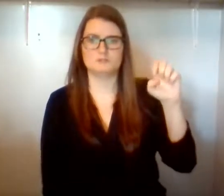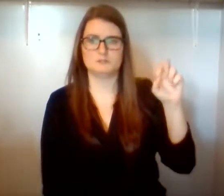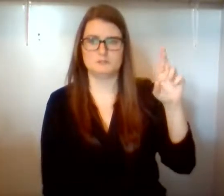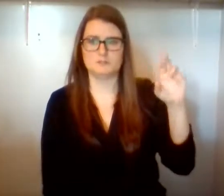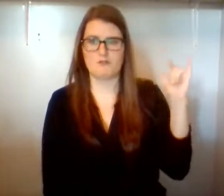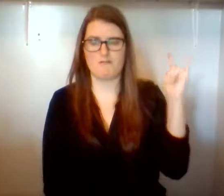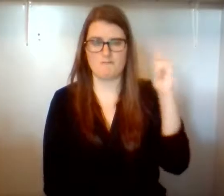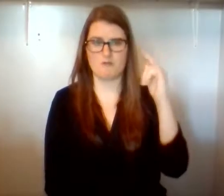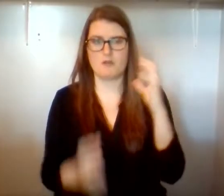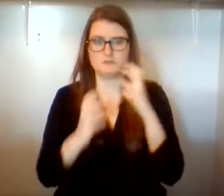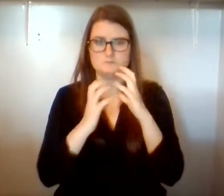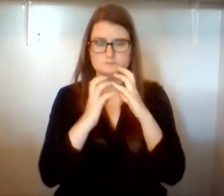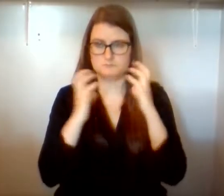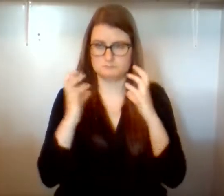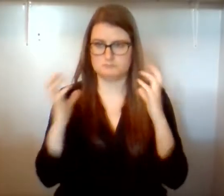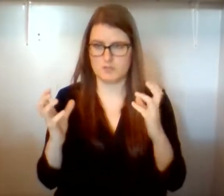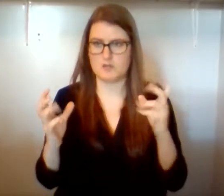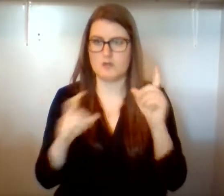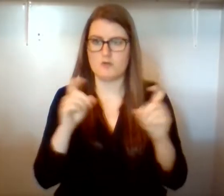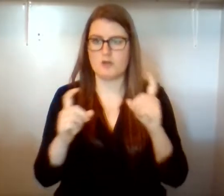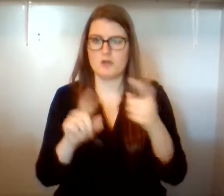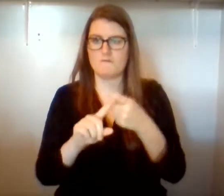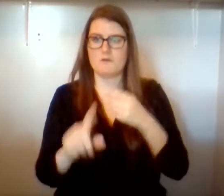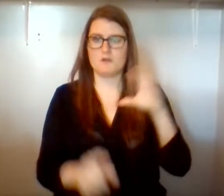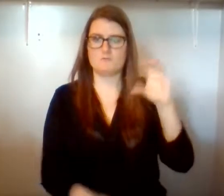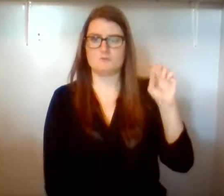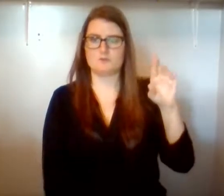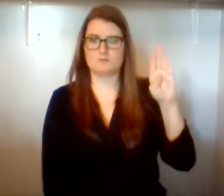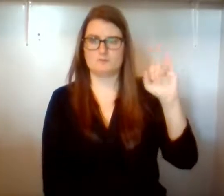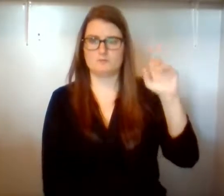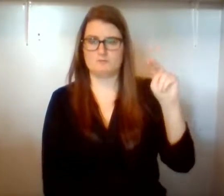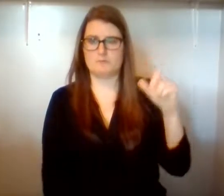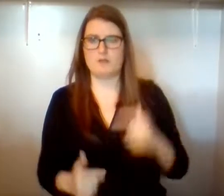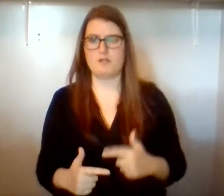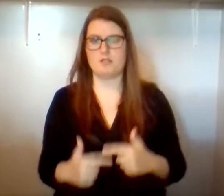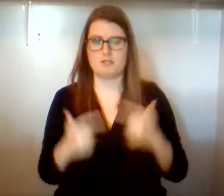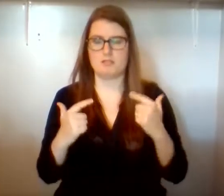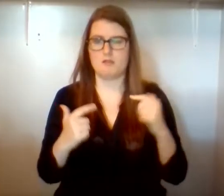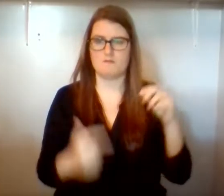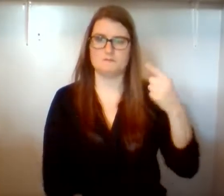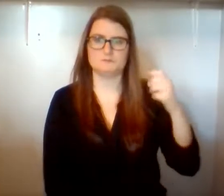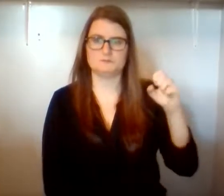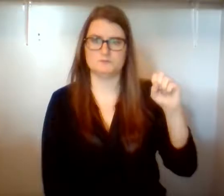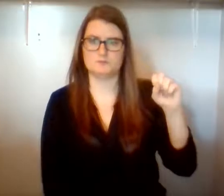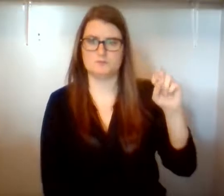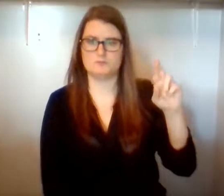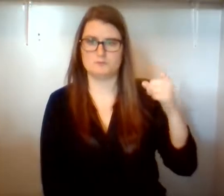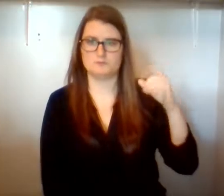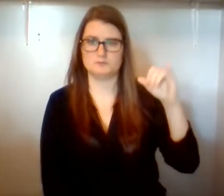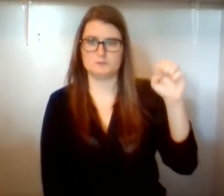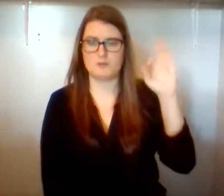but most of the questions, I think all of the questions that we have received are about the mythical, white-bearded,